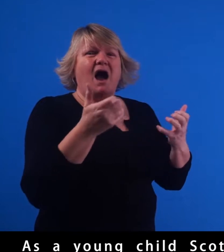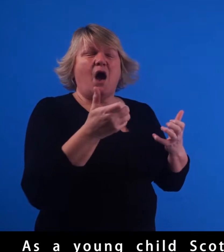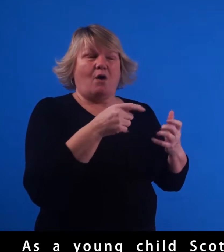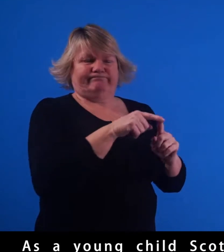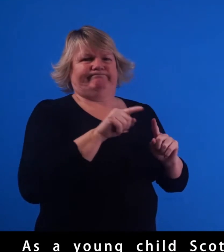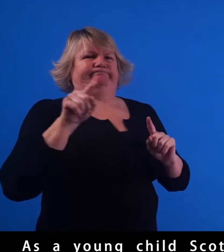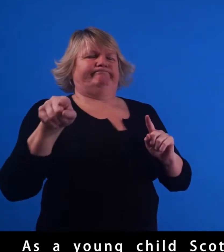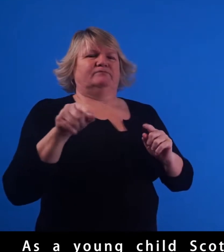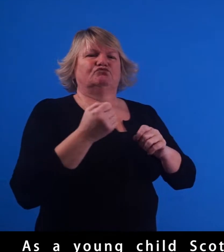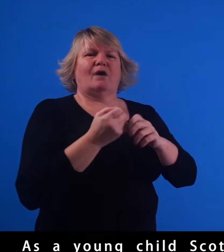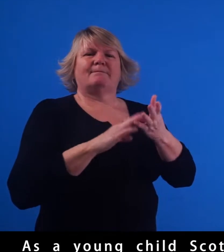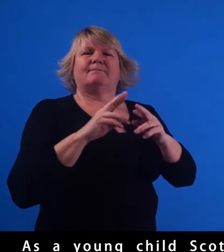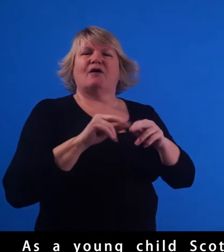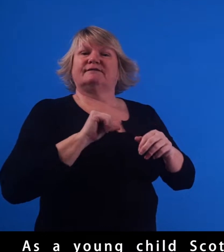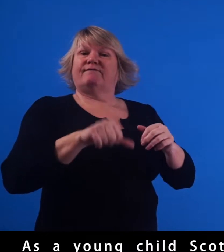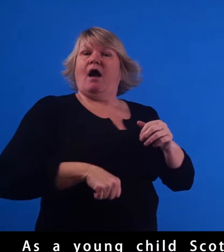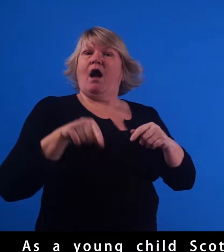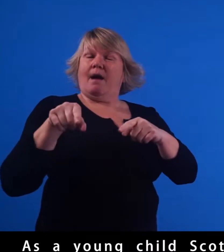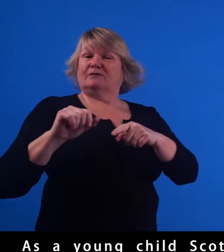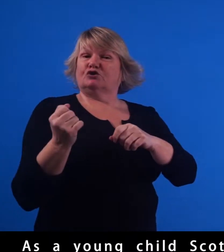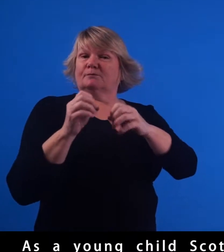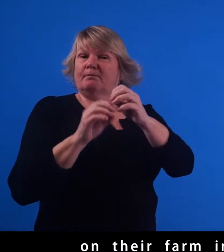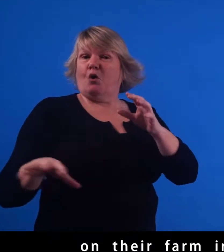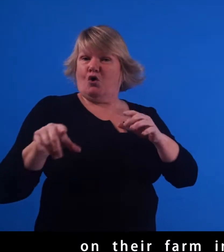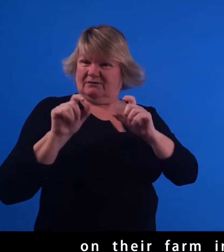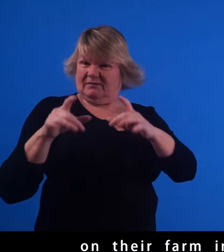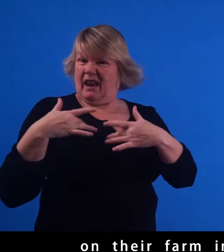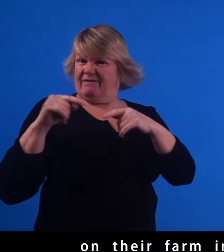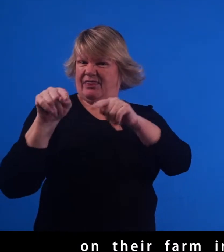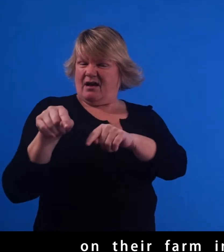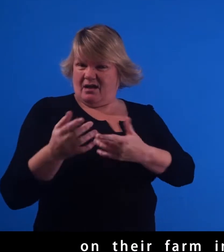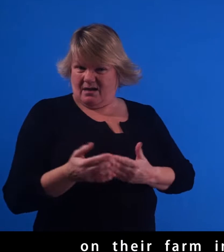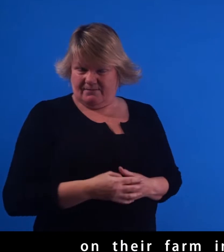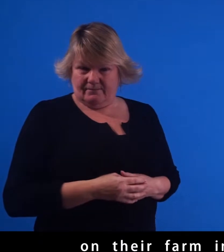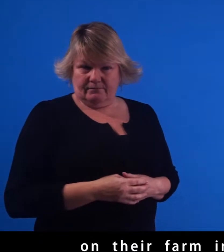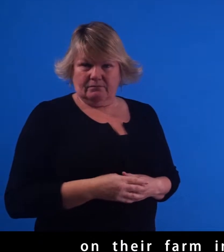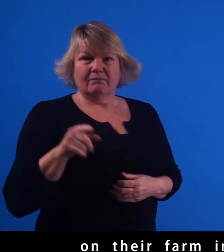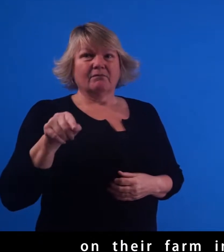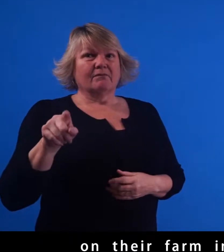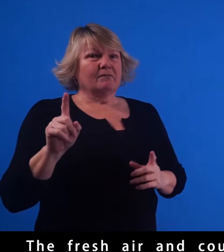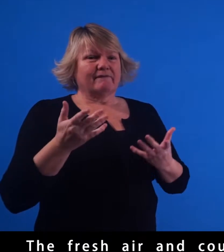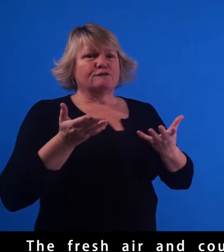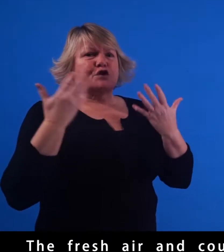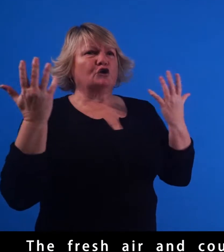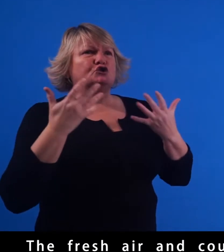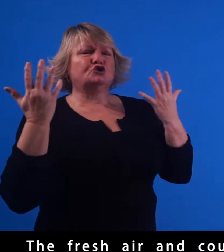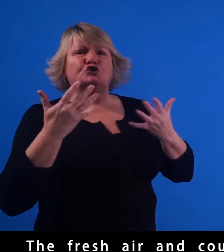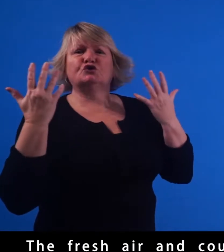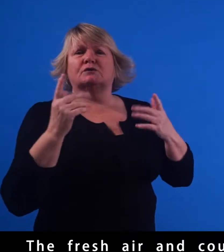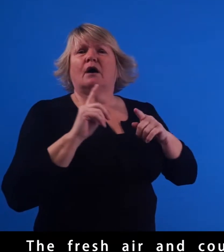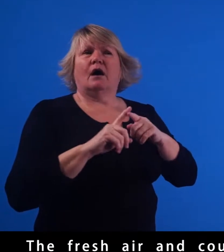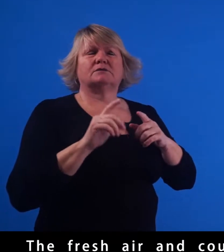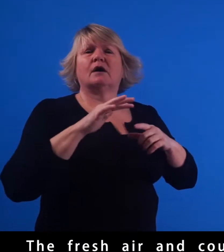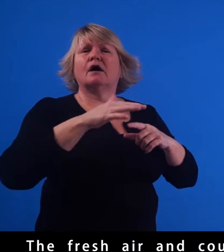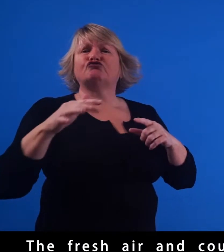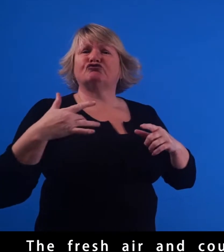To aid his recovery, he was sent to live with his grandparents on their farm in the Scottish borders. The fresh air and